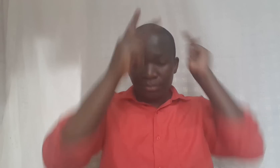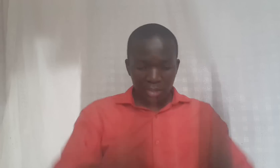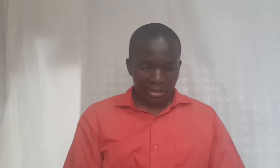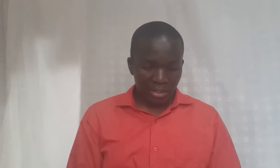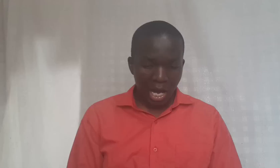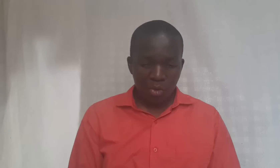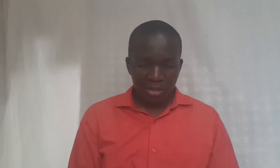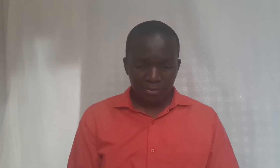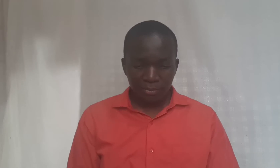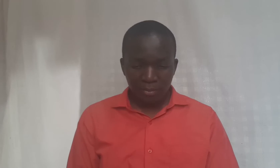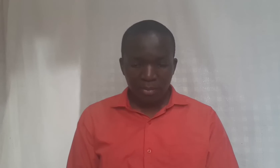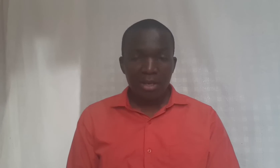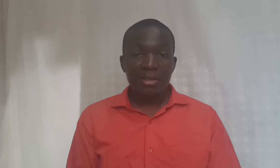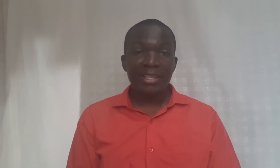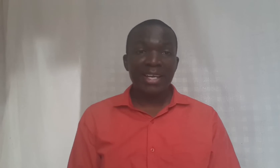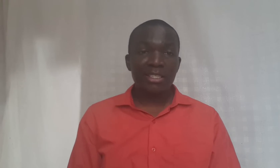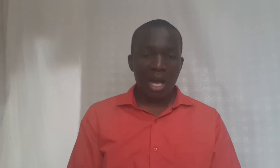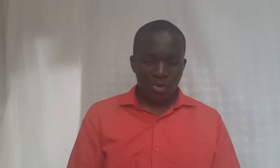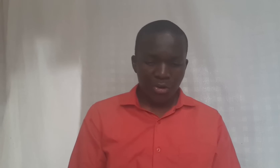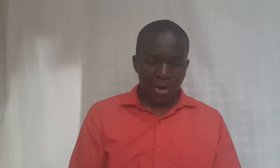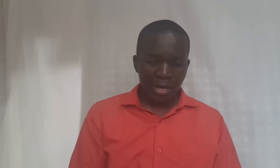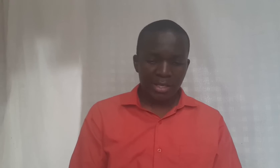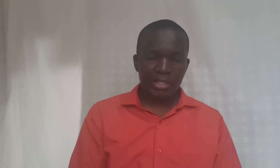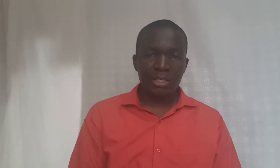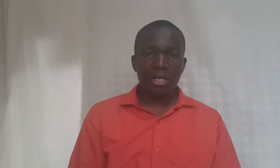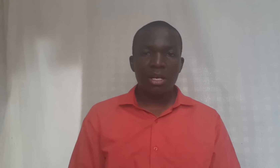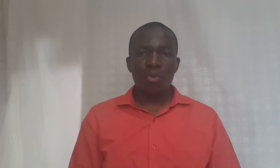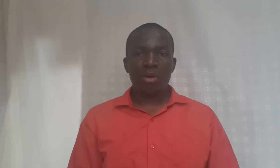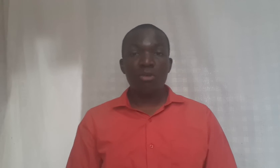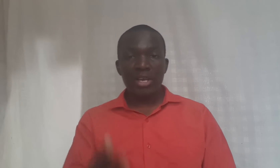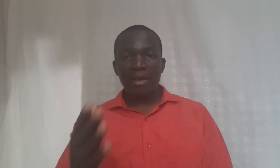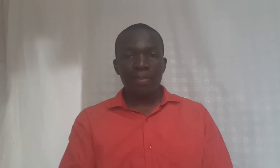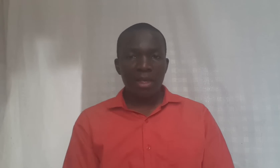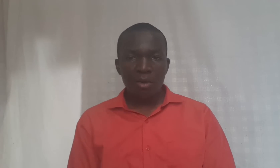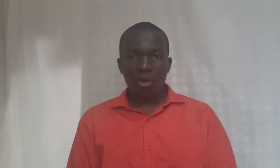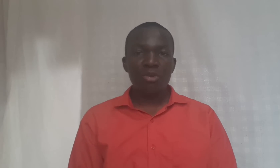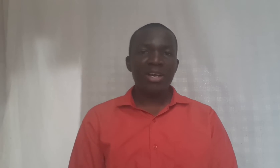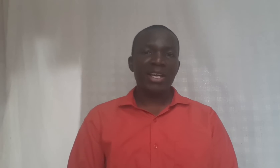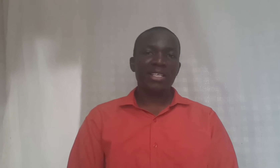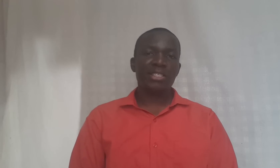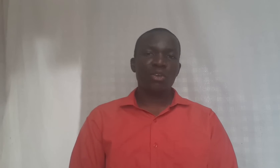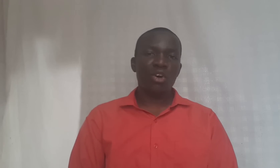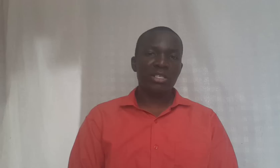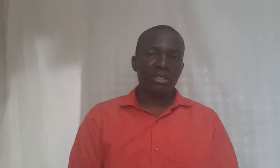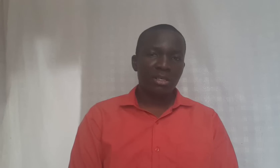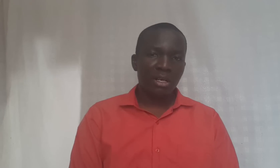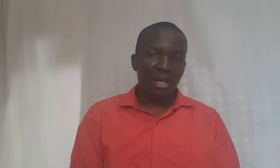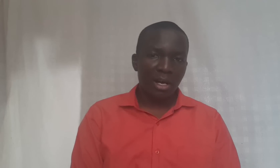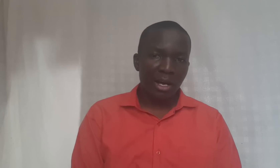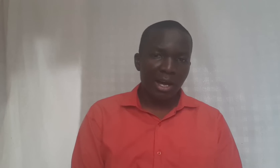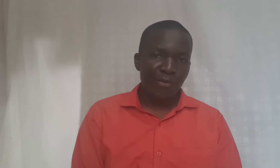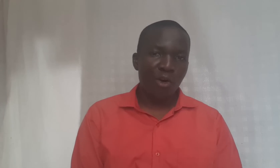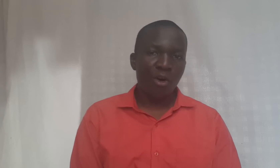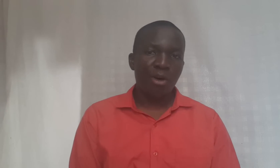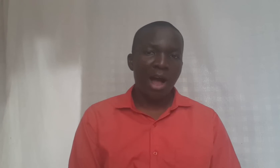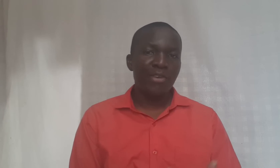as a town. The next town here is Webuye. Webuye is known for